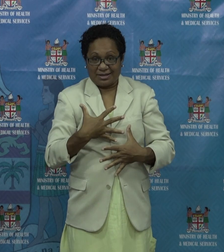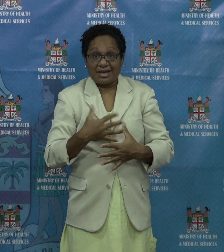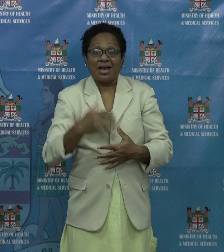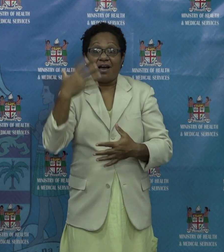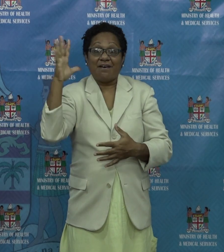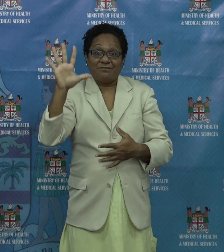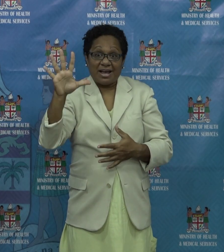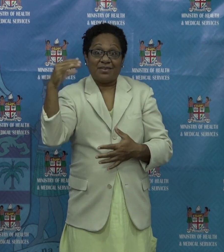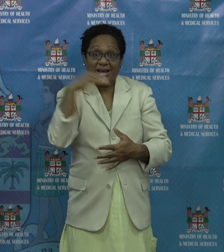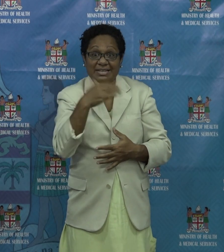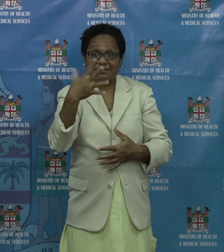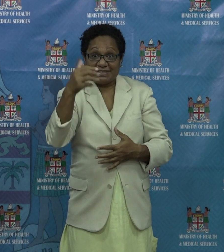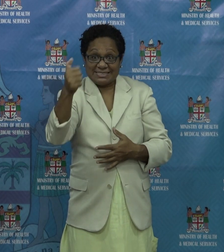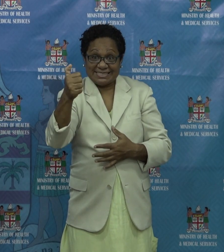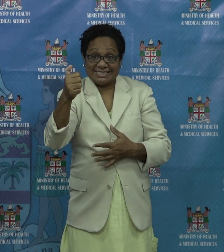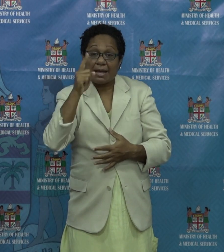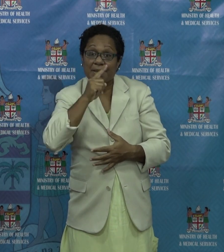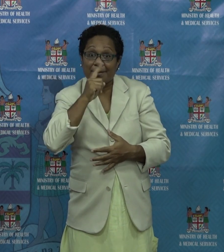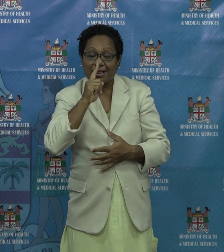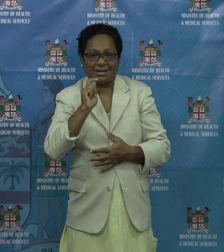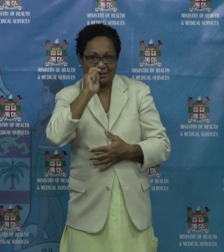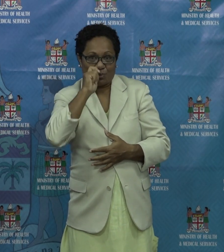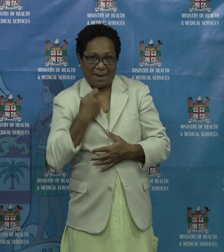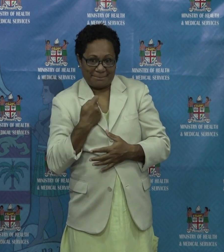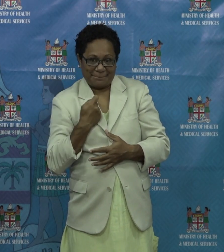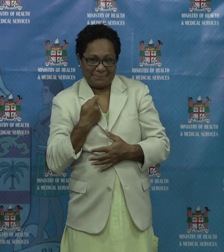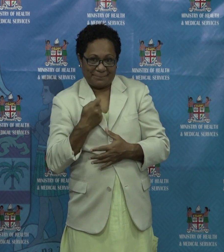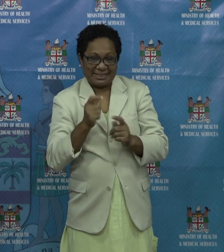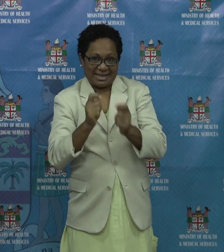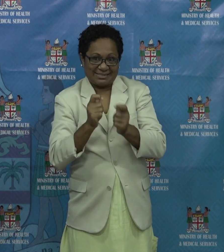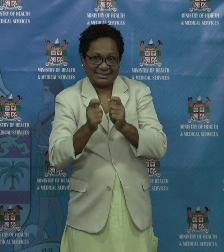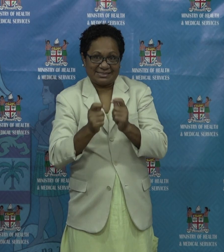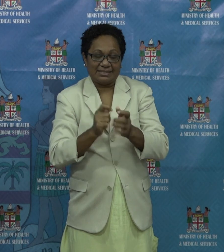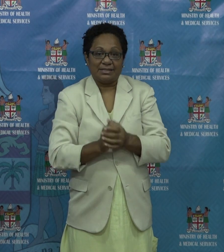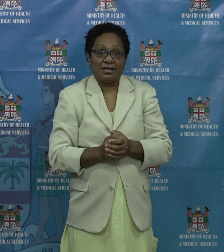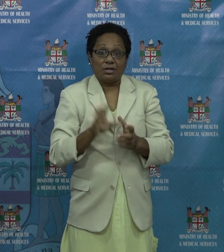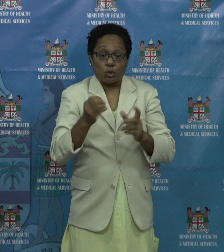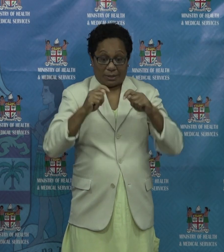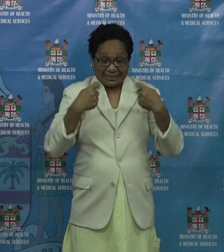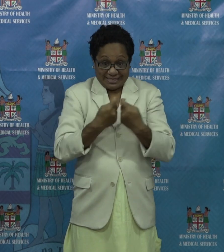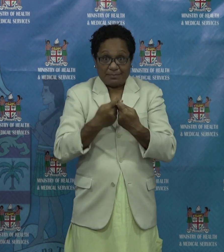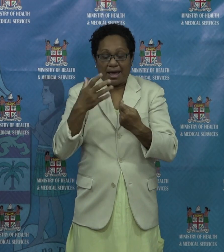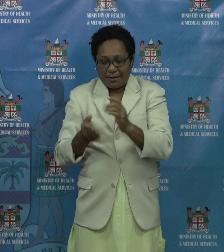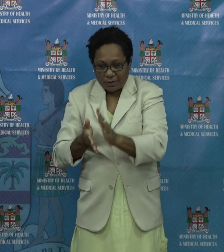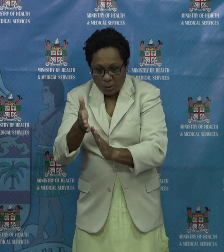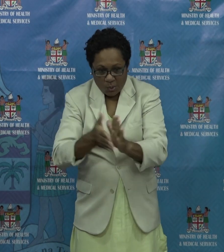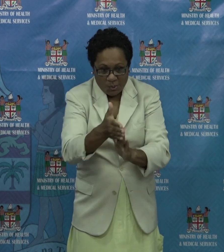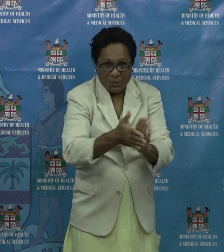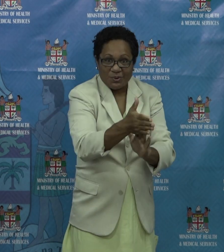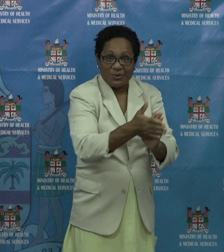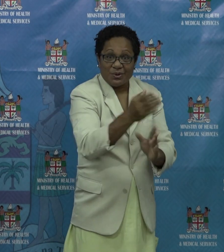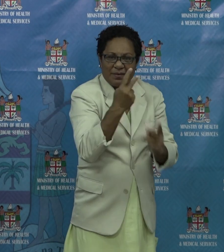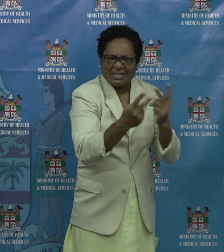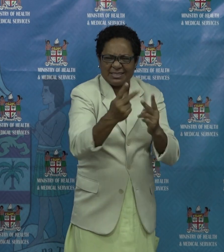556 were swabbed. In the mobile community screening currently carried out in the main